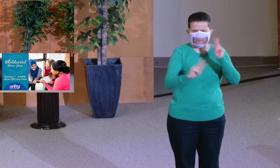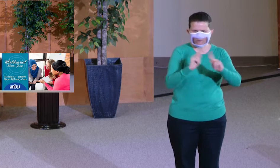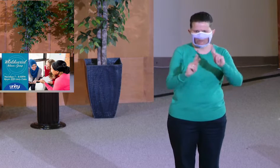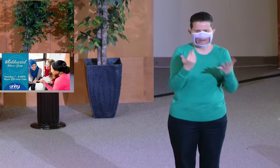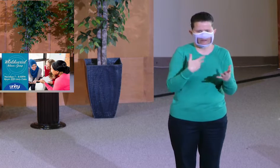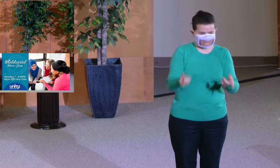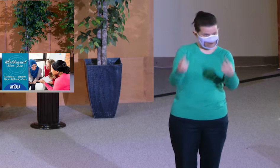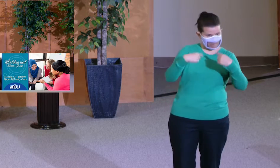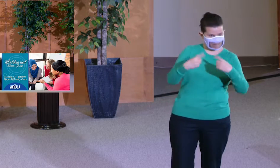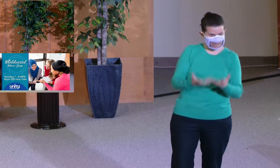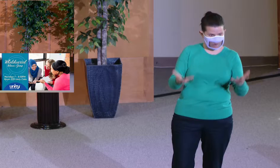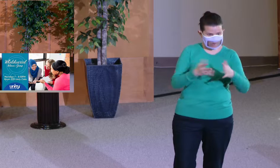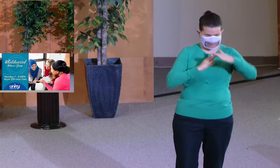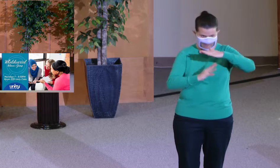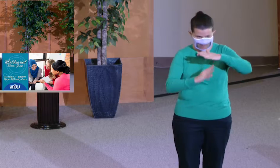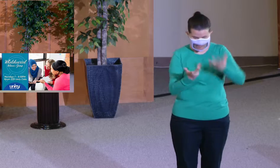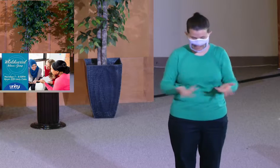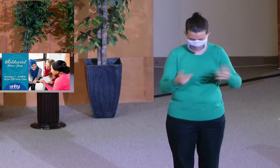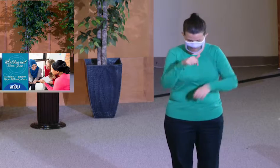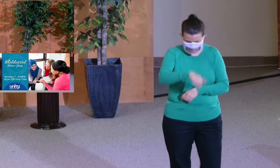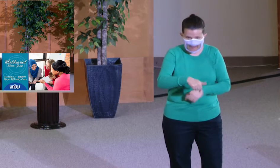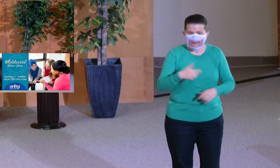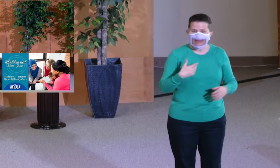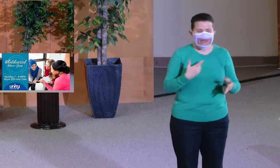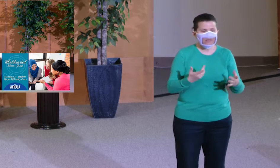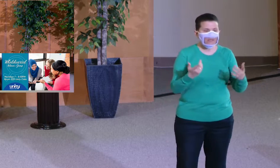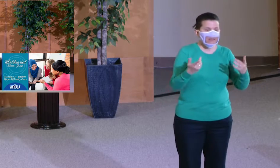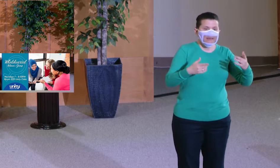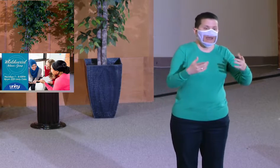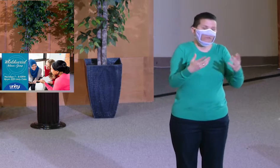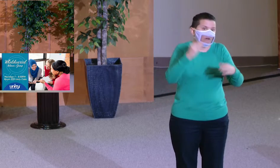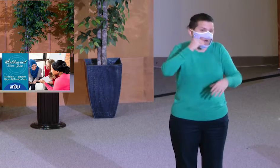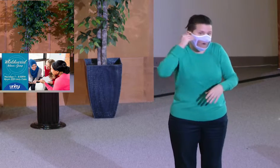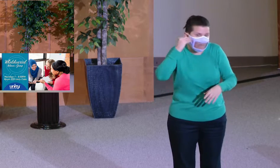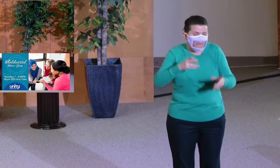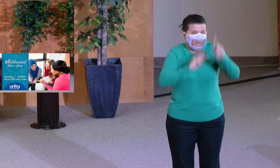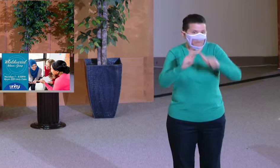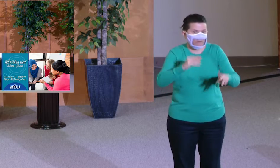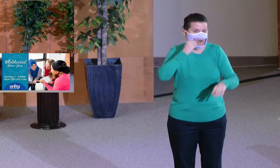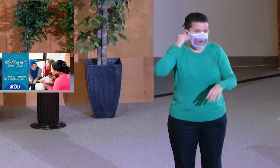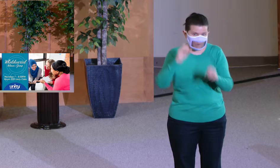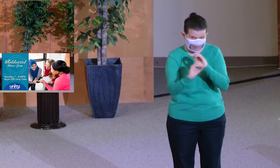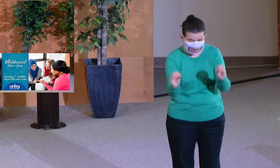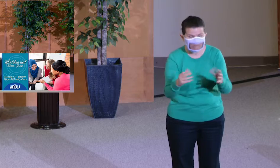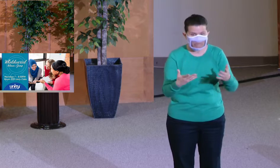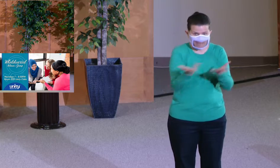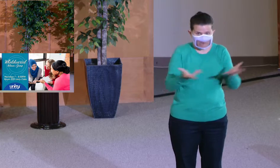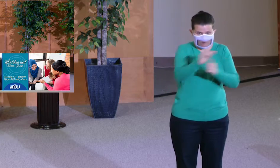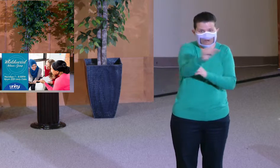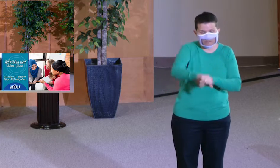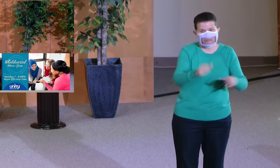homeless. And not only that, they like to party and have fun, because I've seen them. So if you are feeling